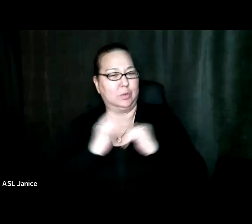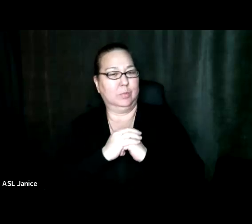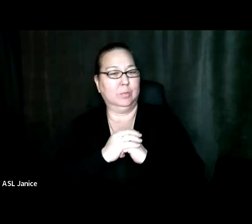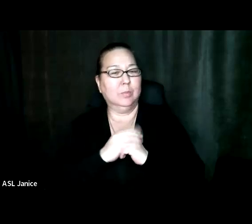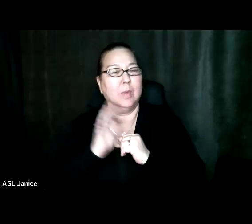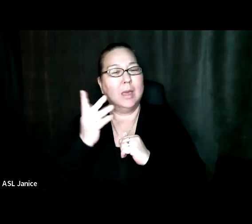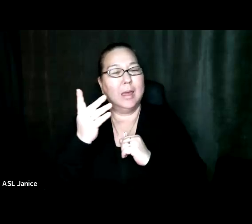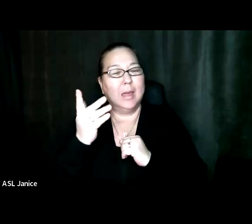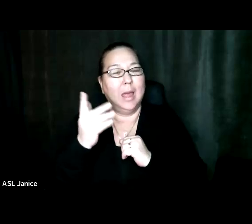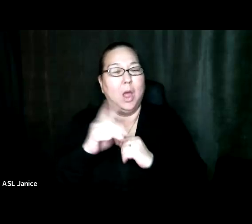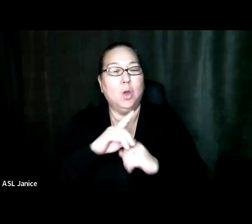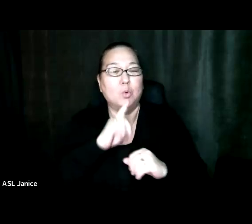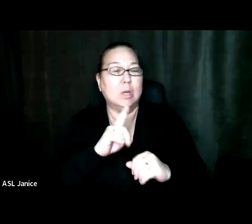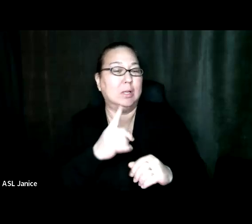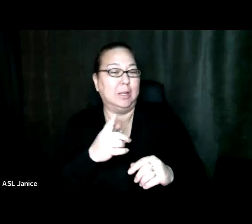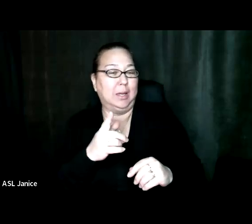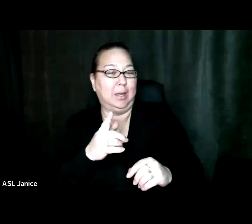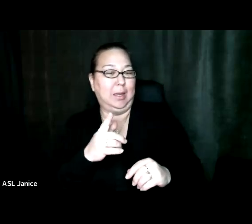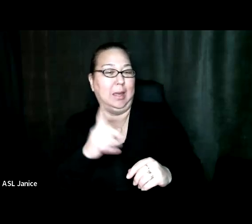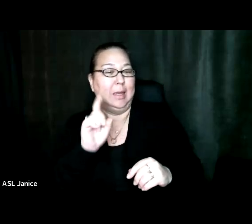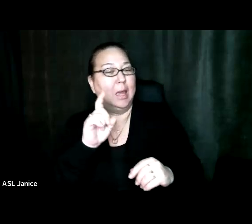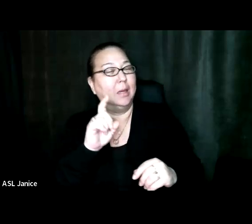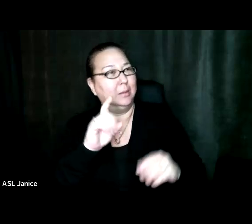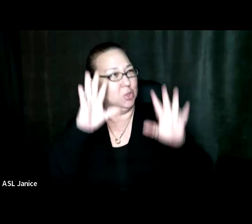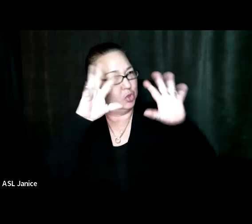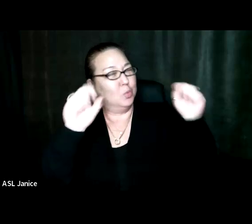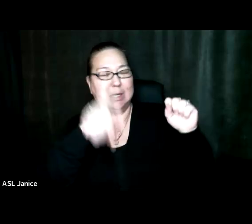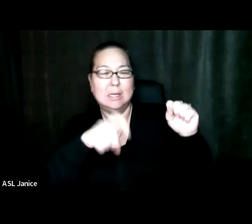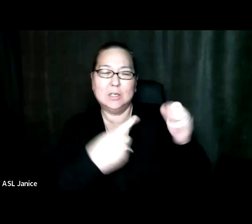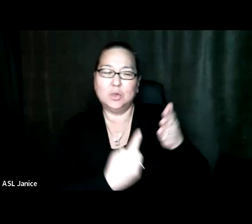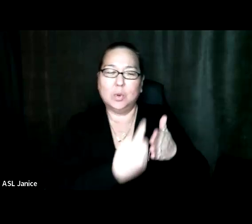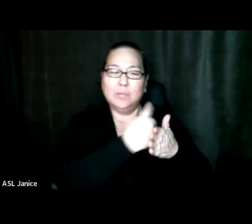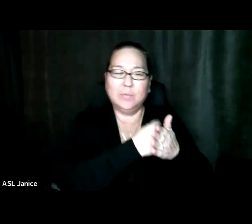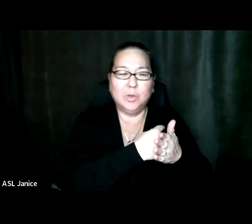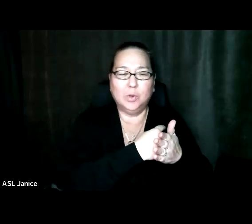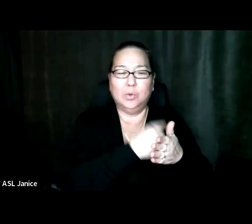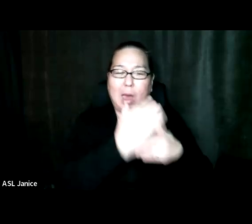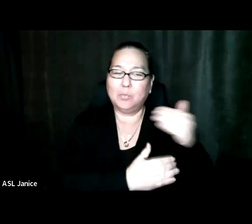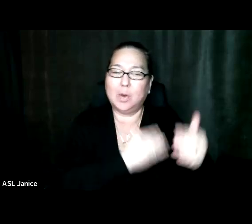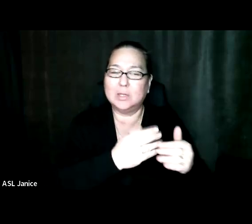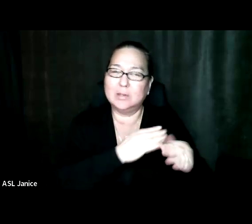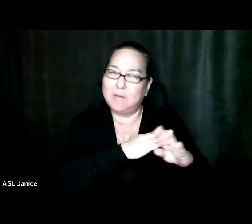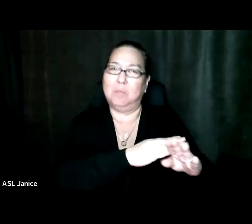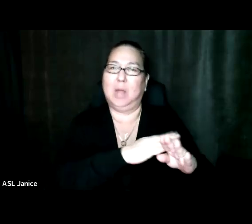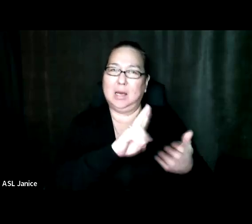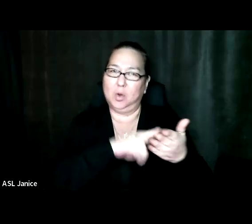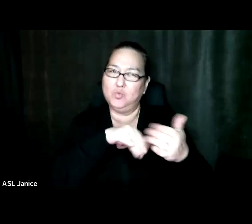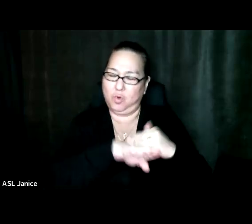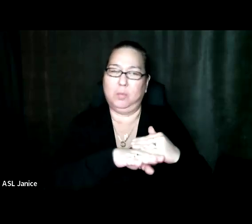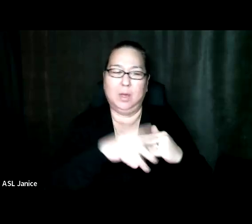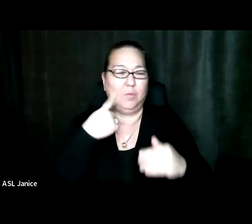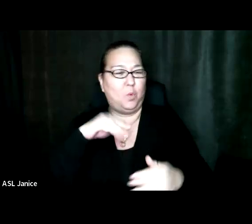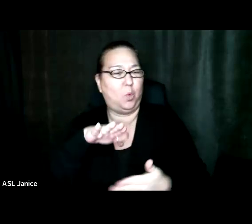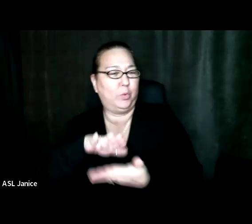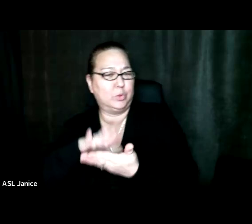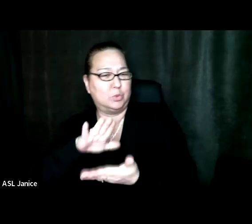and classrooms without just cause to ensure that it is not inadvertently prohibiting the growth and success